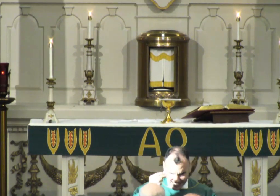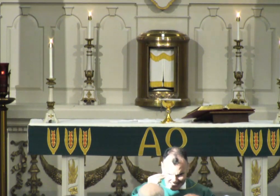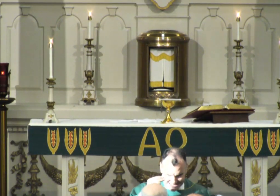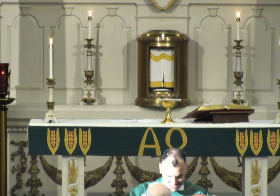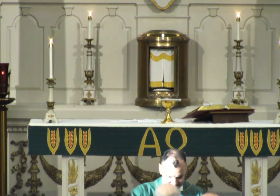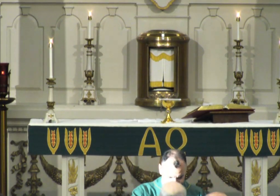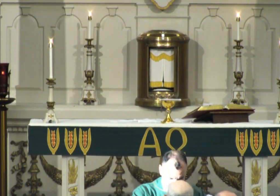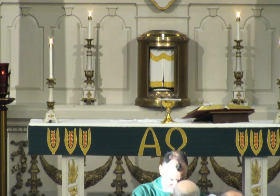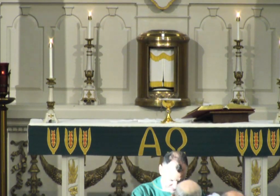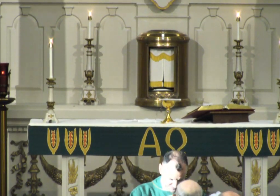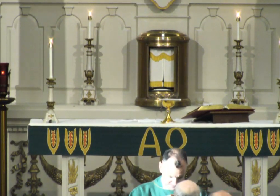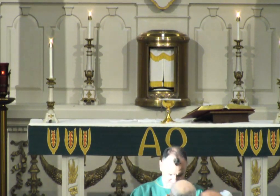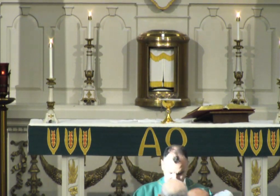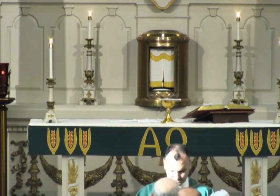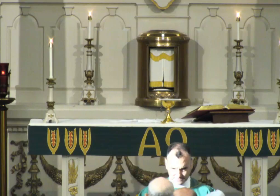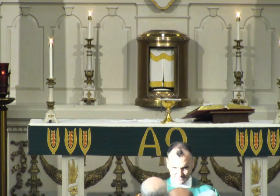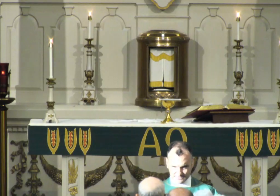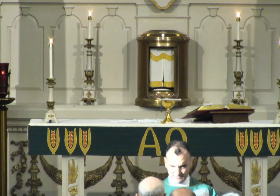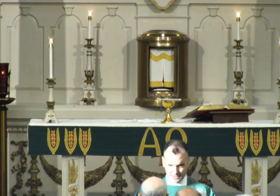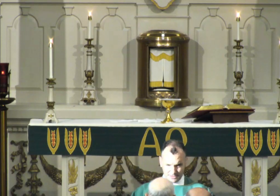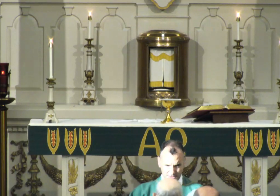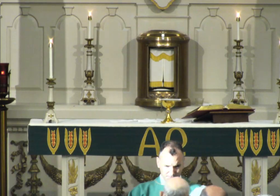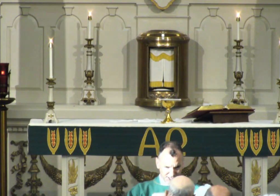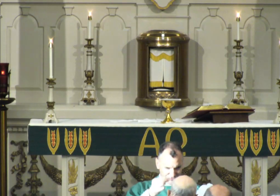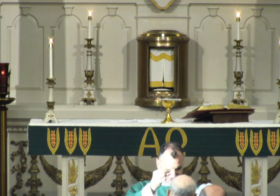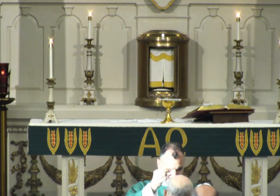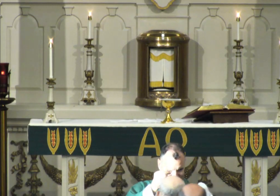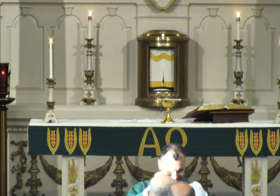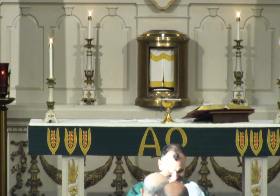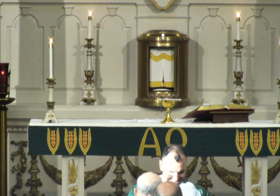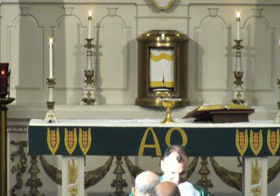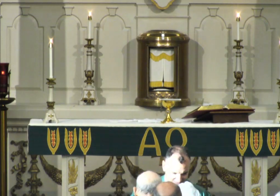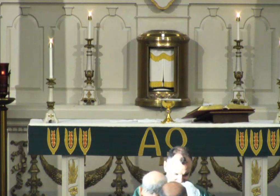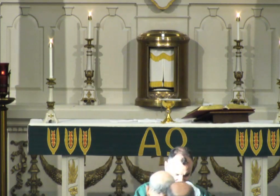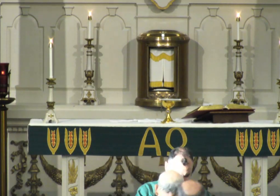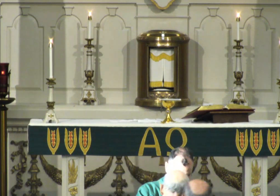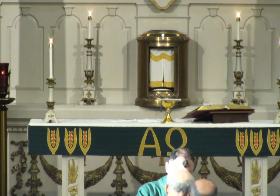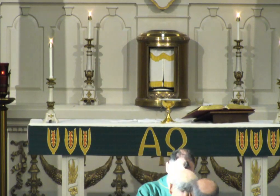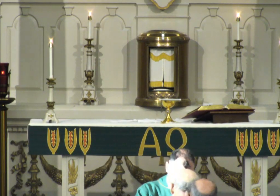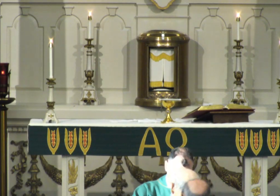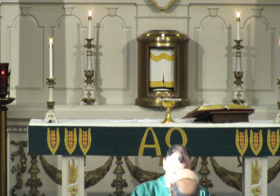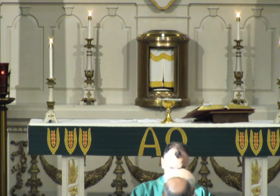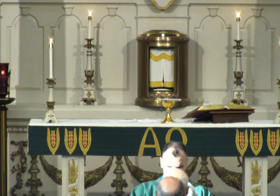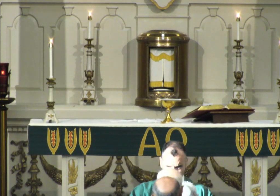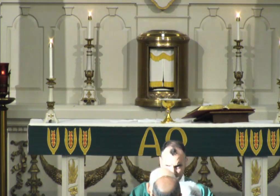anointing from above, and sweet.